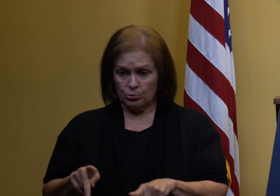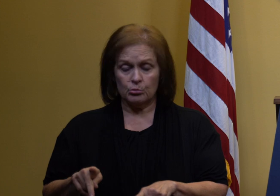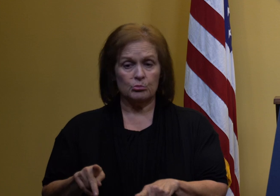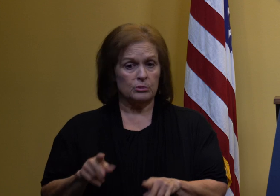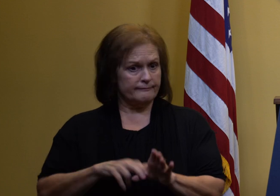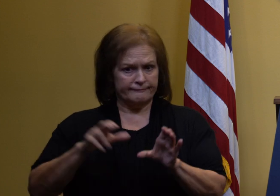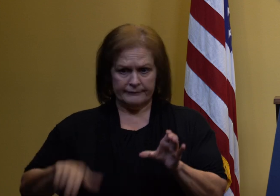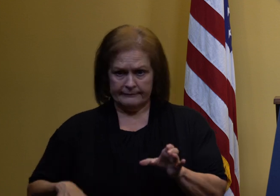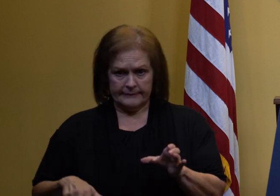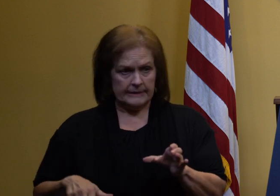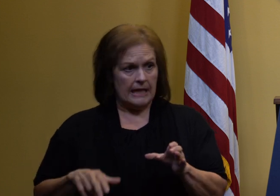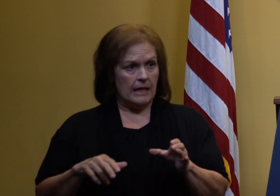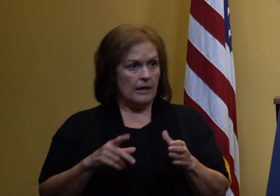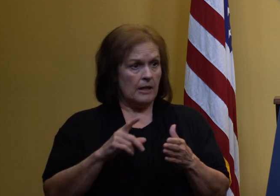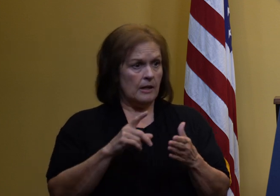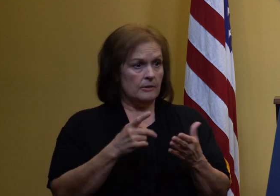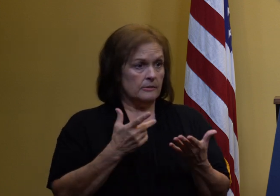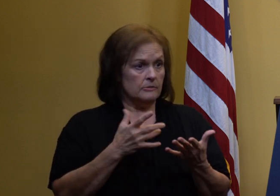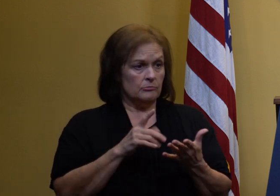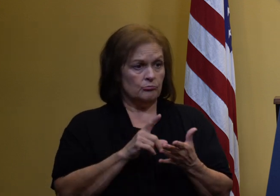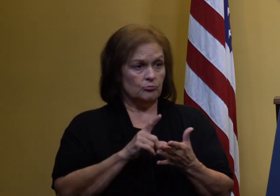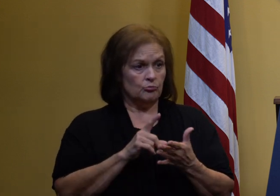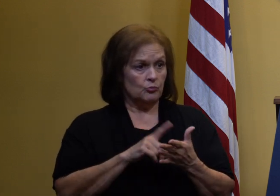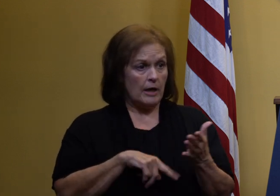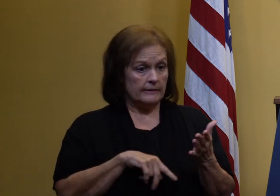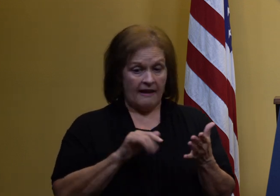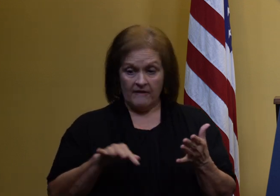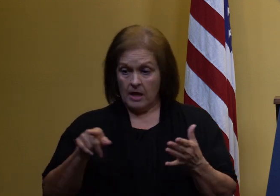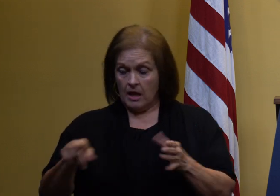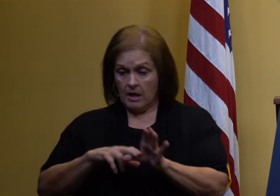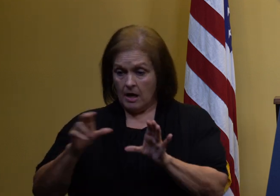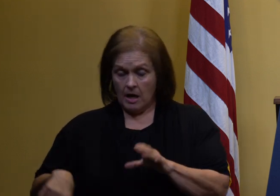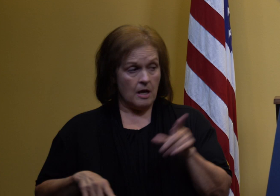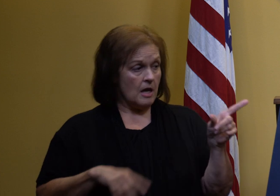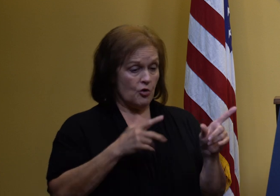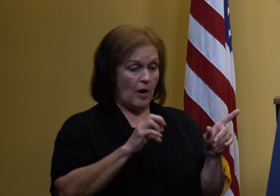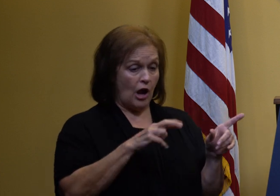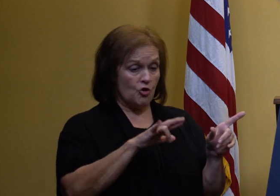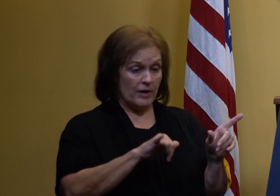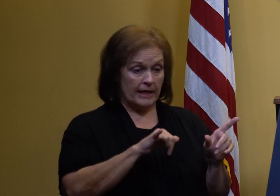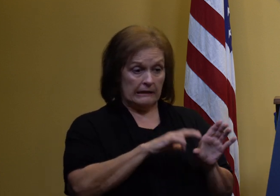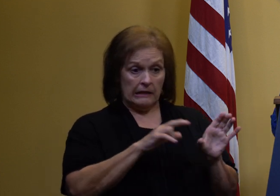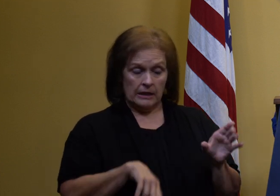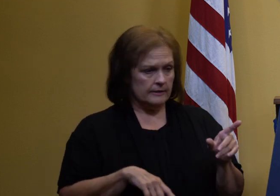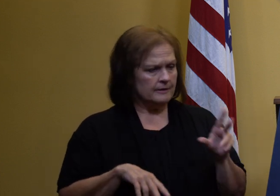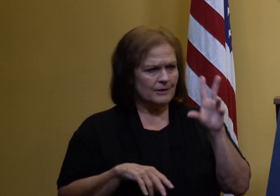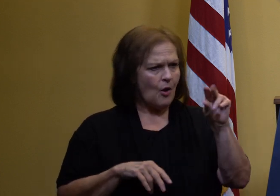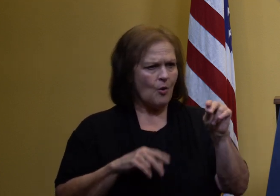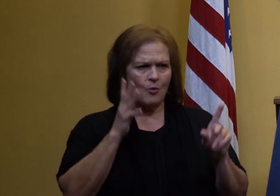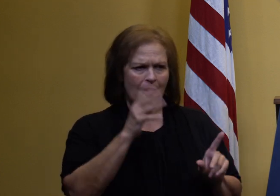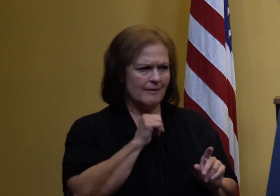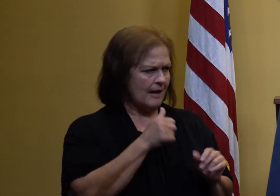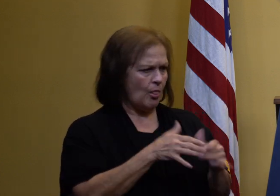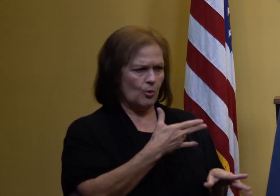member, Absolutely. as well as the possibility of losing Gregory Joseph? If We're not the losing council- Gregory Joseph, number one, but number